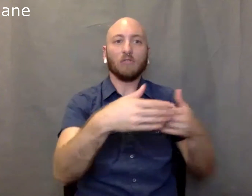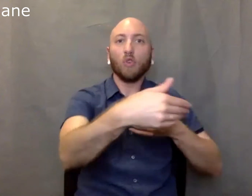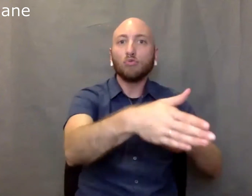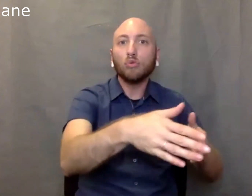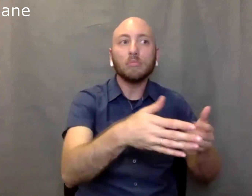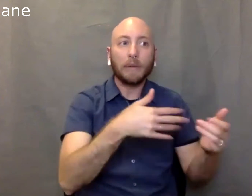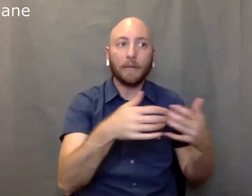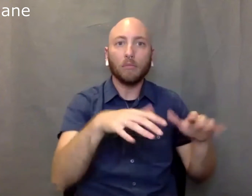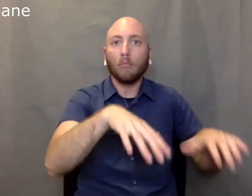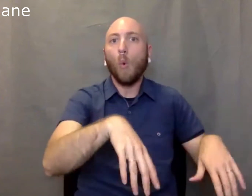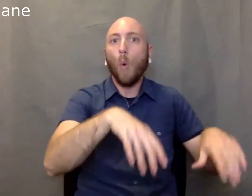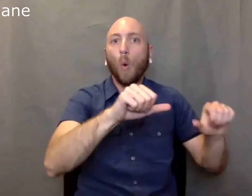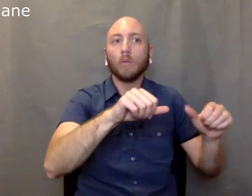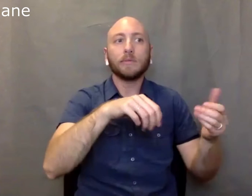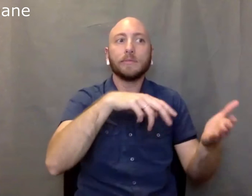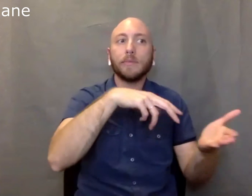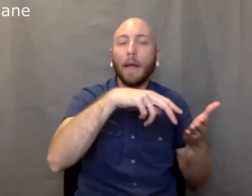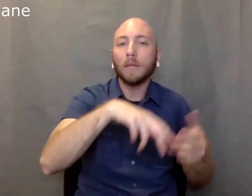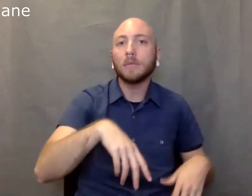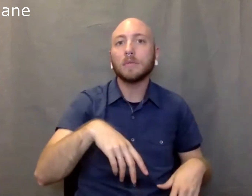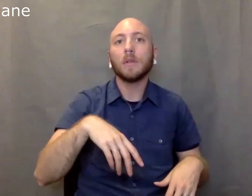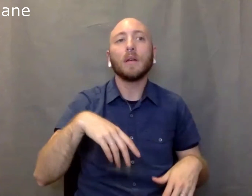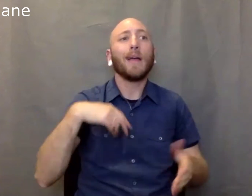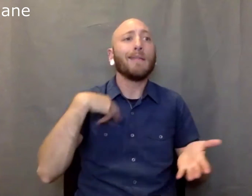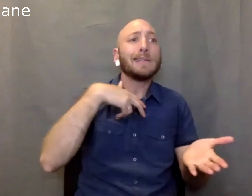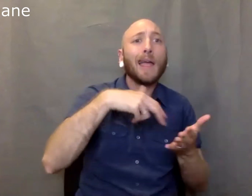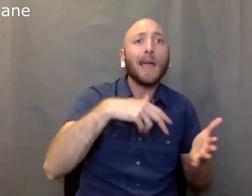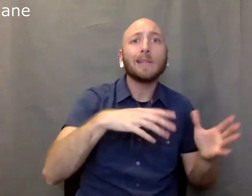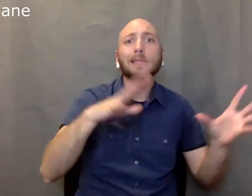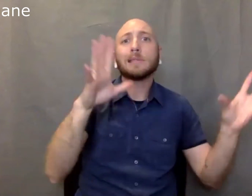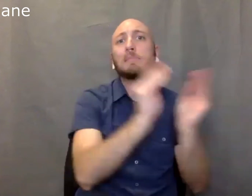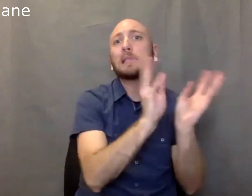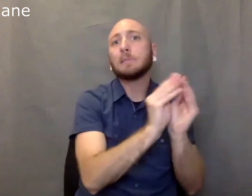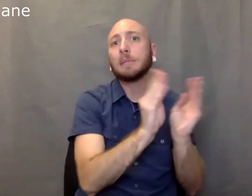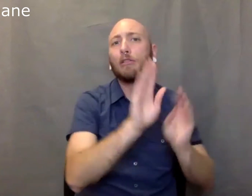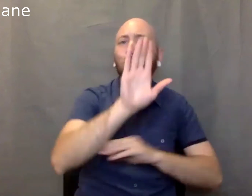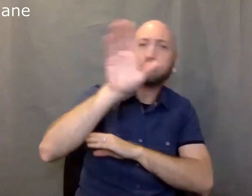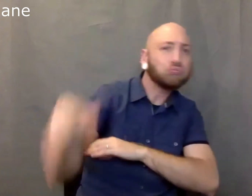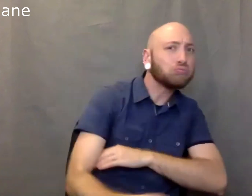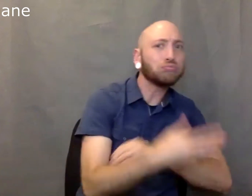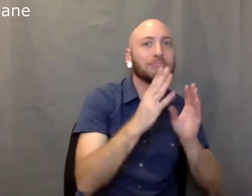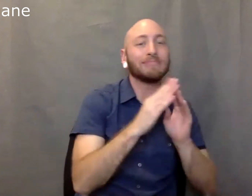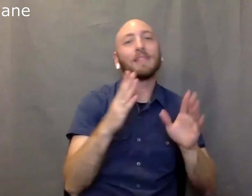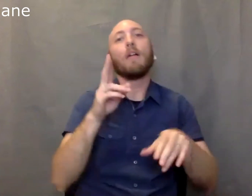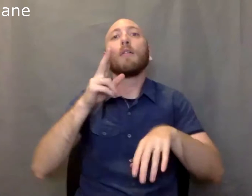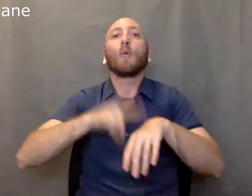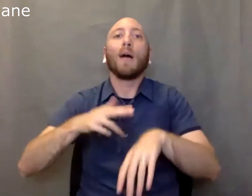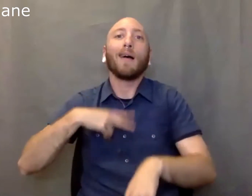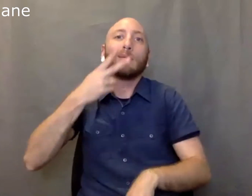meetings, we have marathon meetings, there's like a dance floor, there's, the place where everyone smokes, obviously, bunch of energy